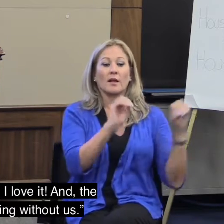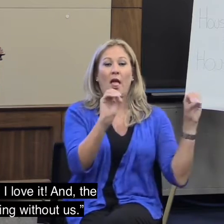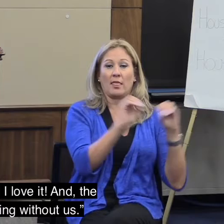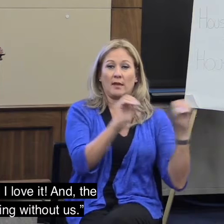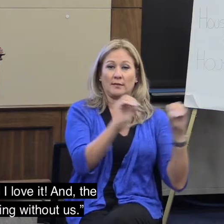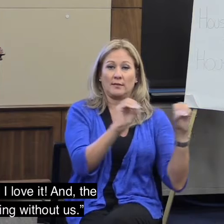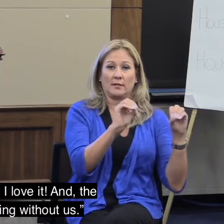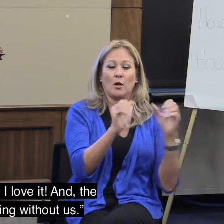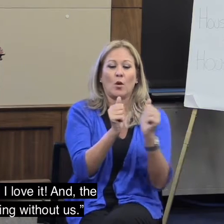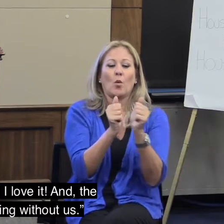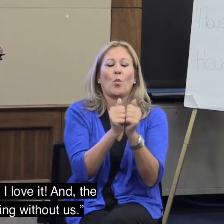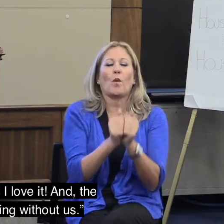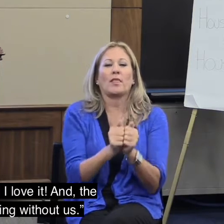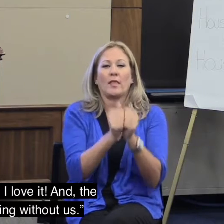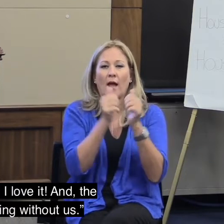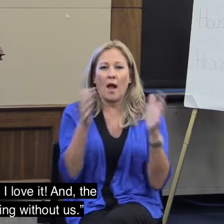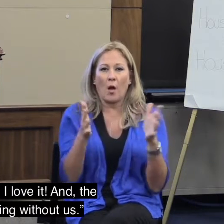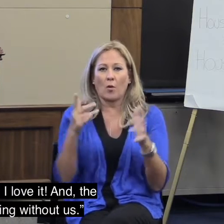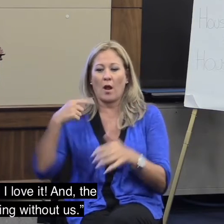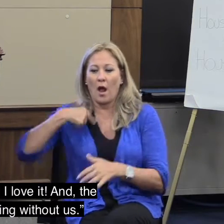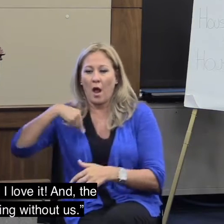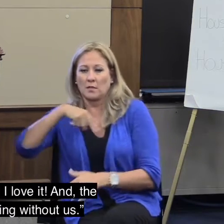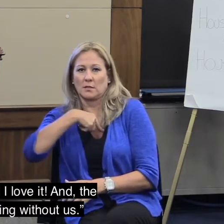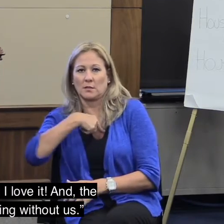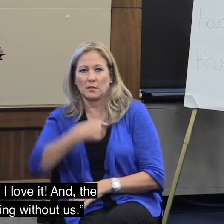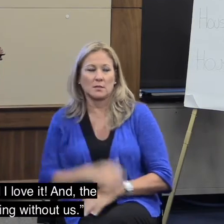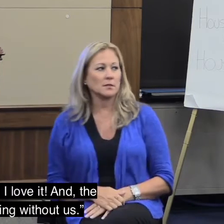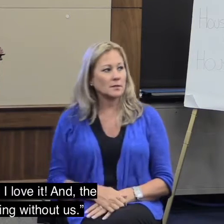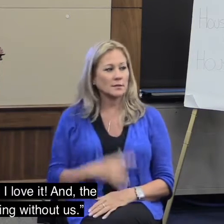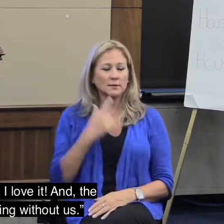nothing without us.